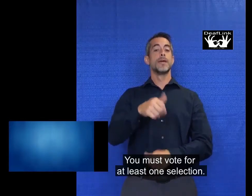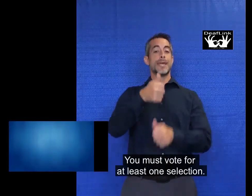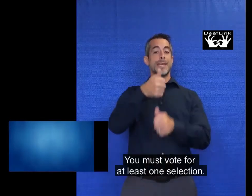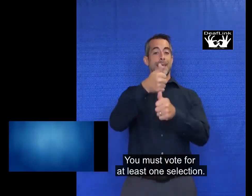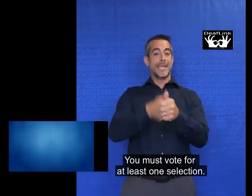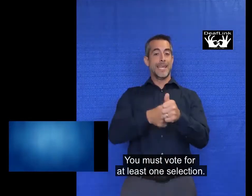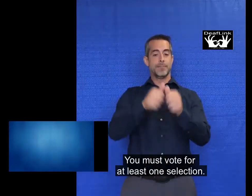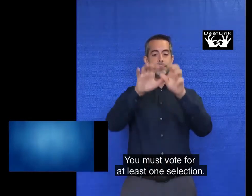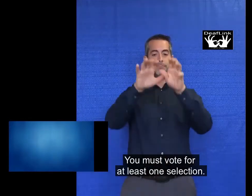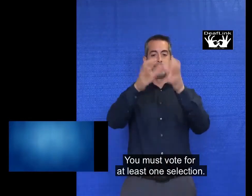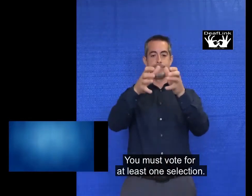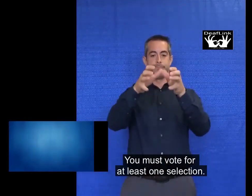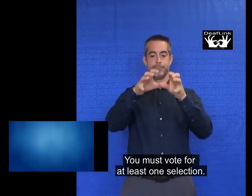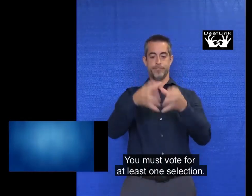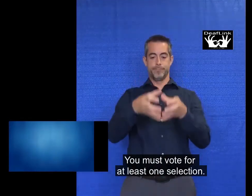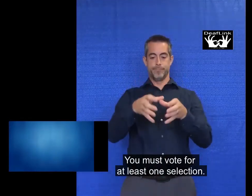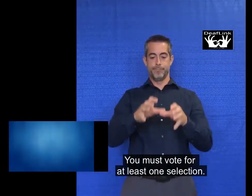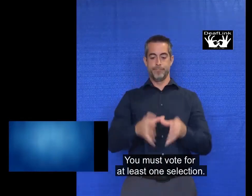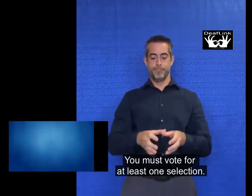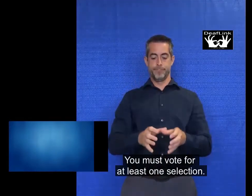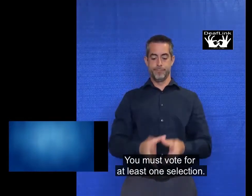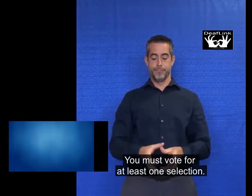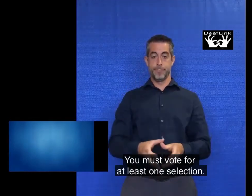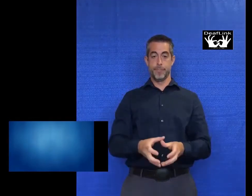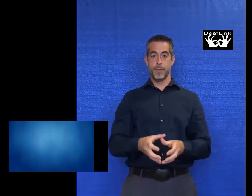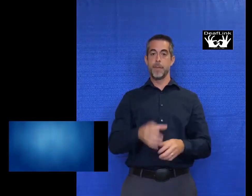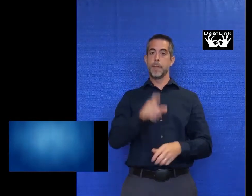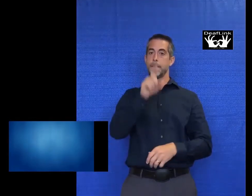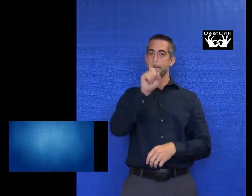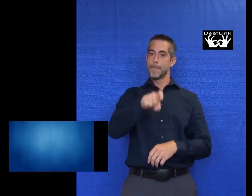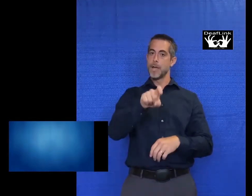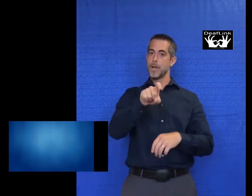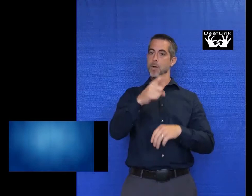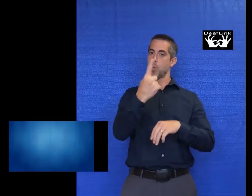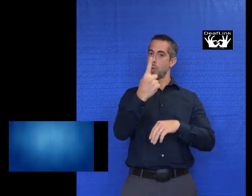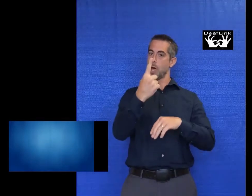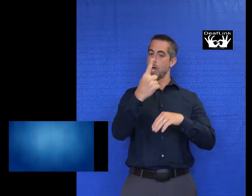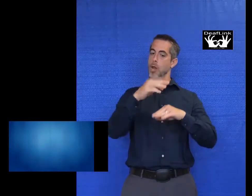You must vote for at least one selection.